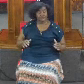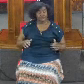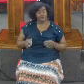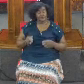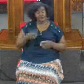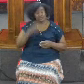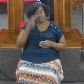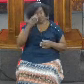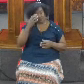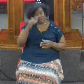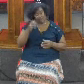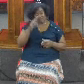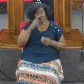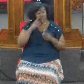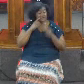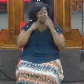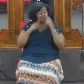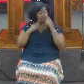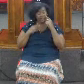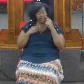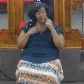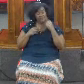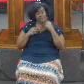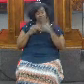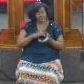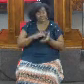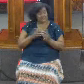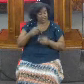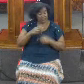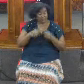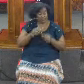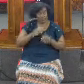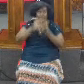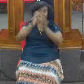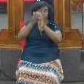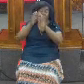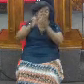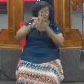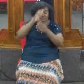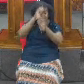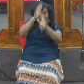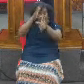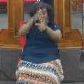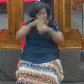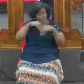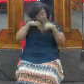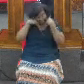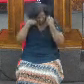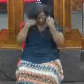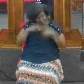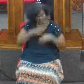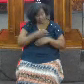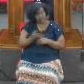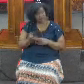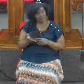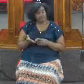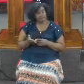You see why you can cry? Jesus said, when you get in the presence of my Father, I'll be ashamed of you.